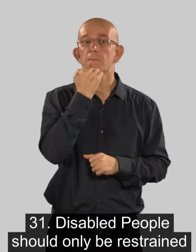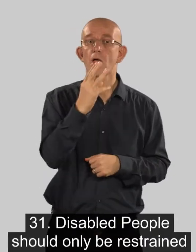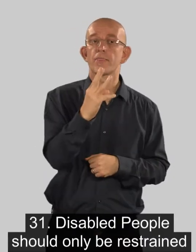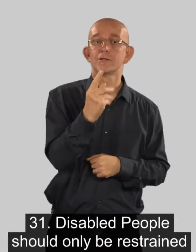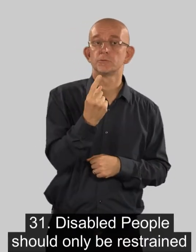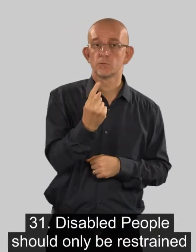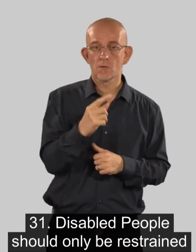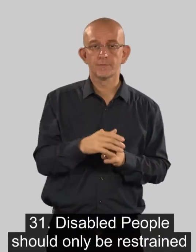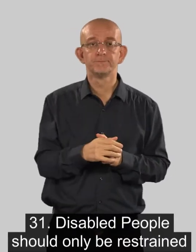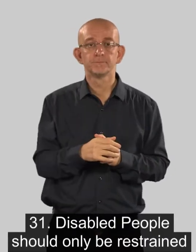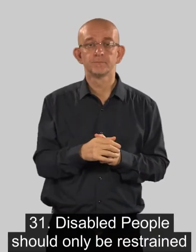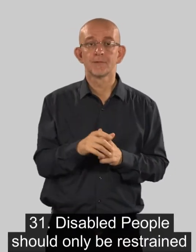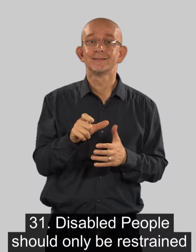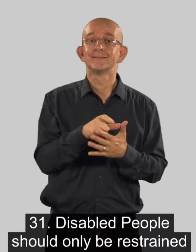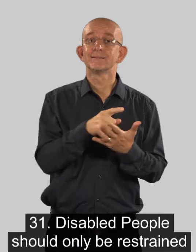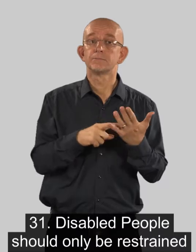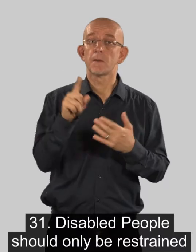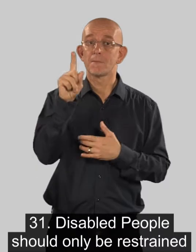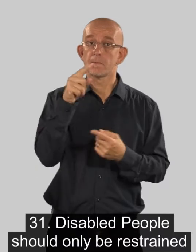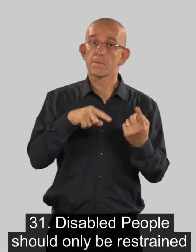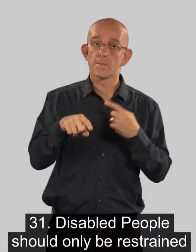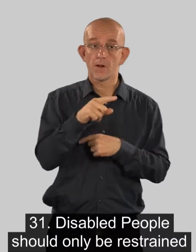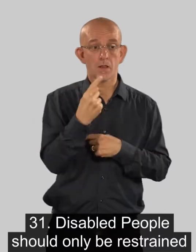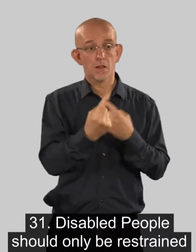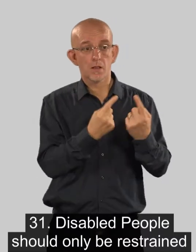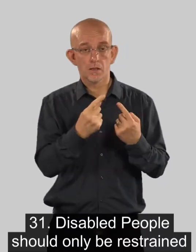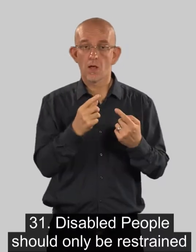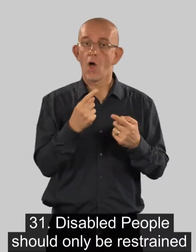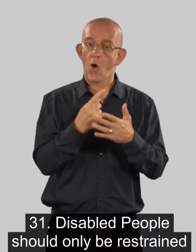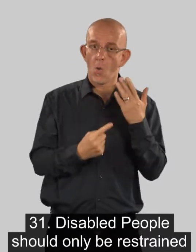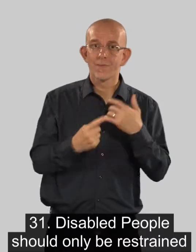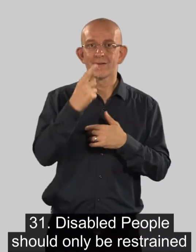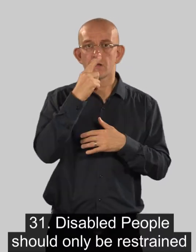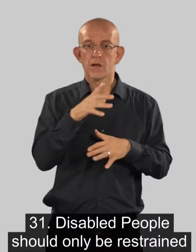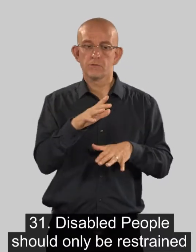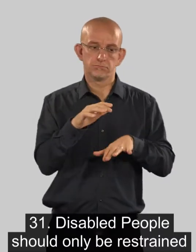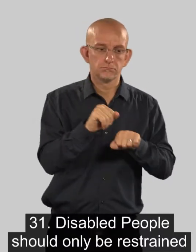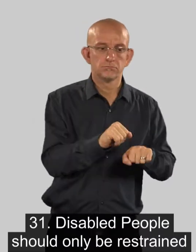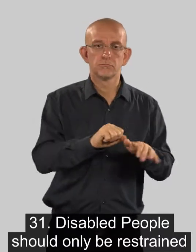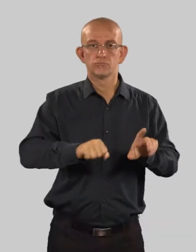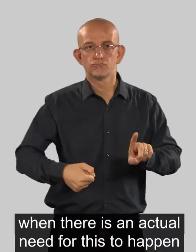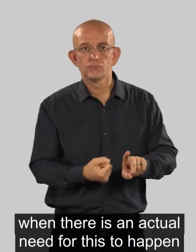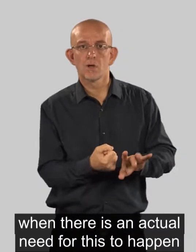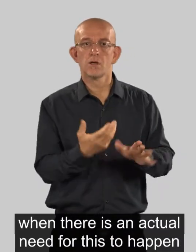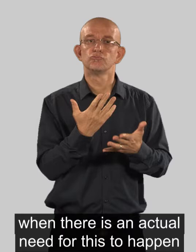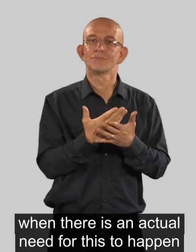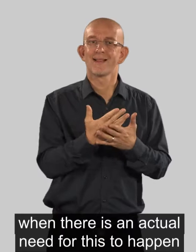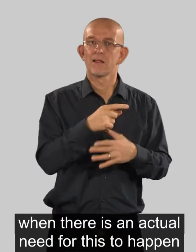31. Disabled people should only be restrained when there is an actual need for this